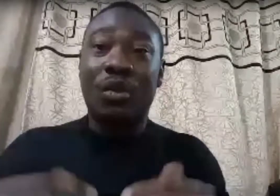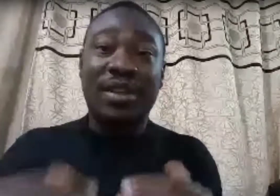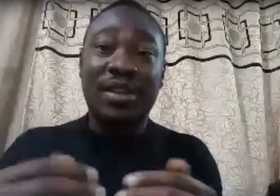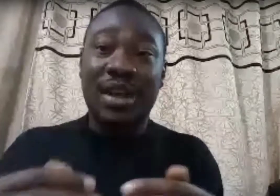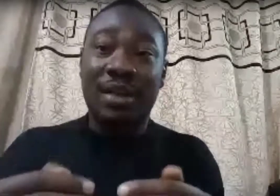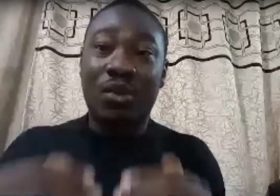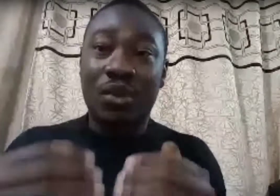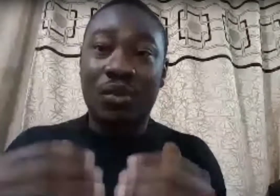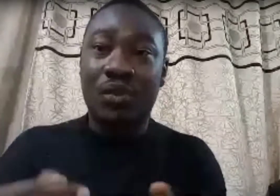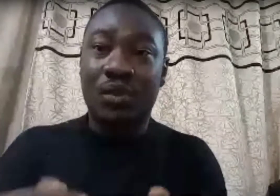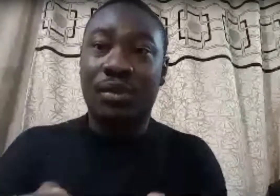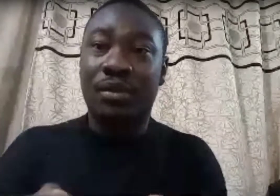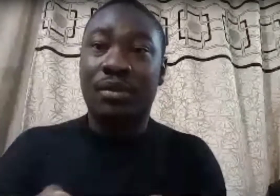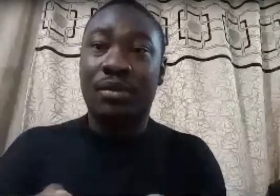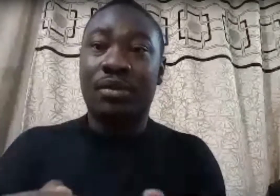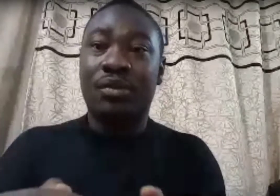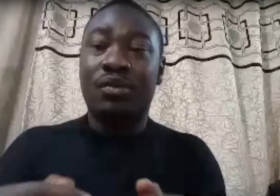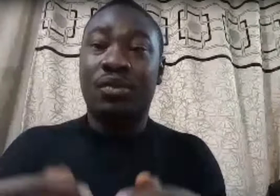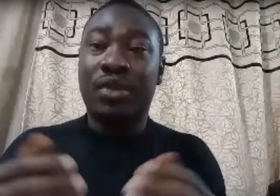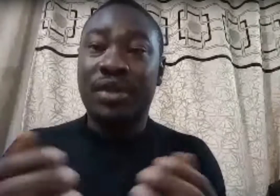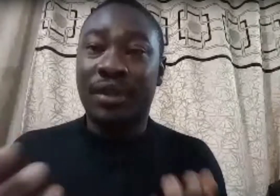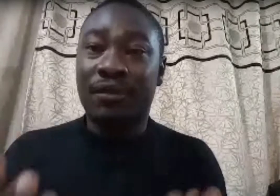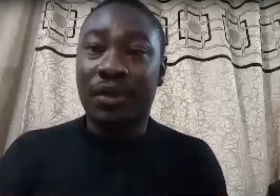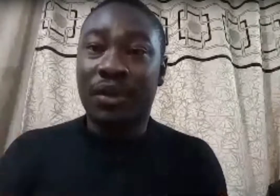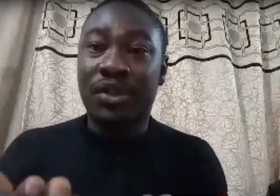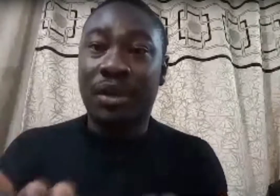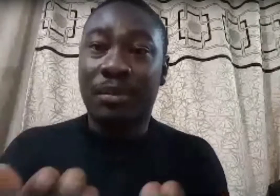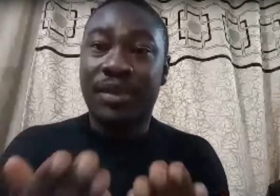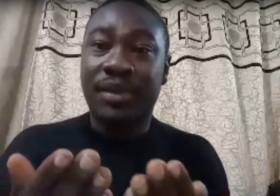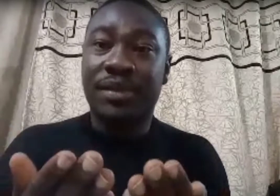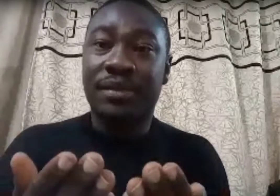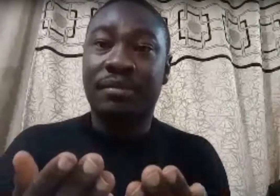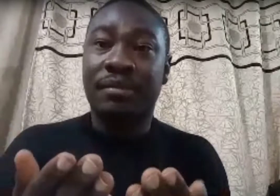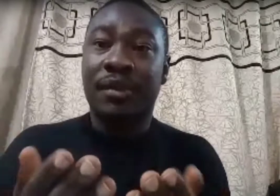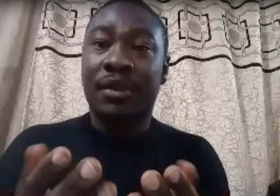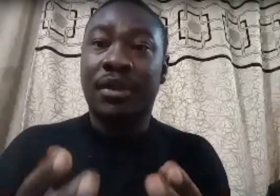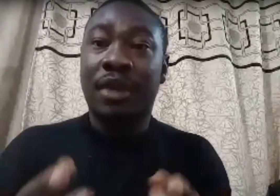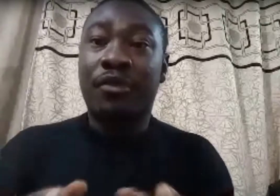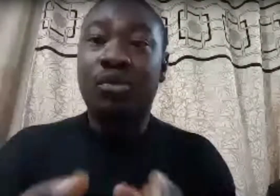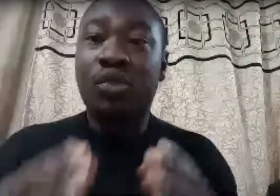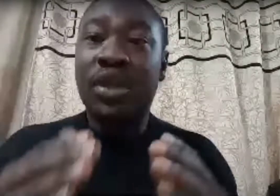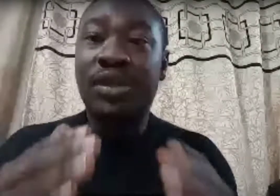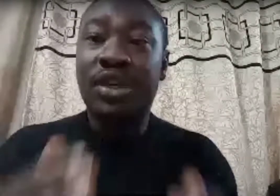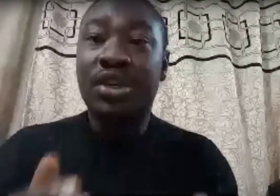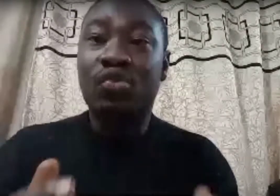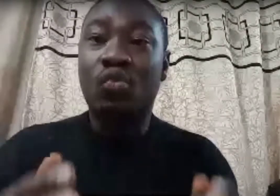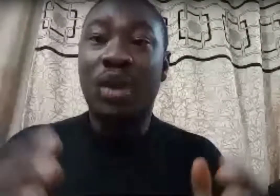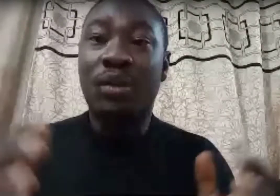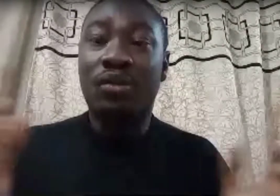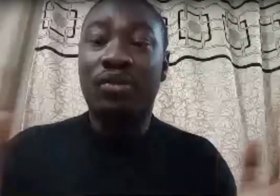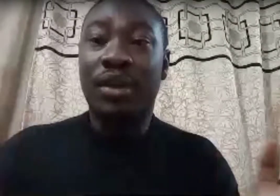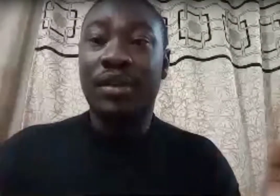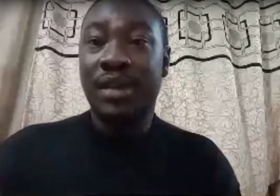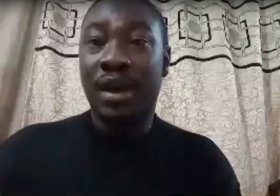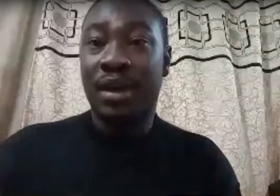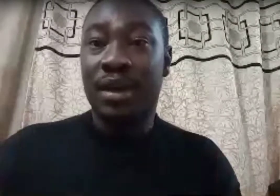create that foundational basis. Then from 20 to 100 is large. And so it's quite easy for us to do